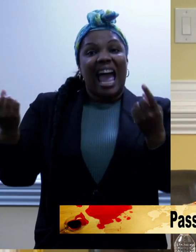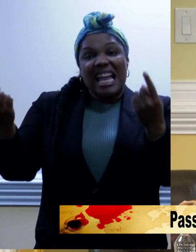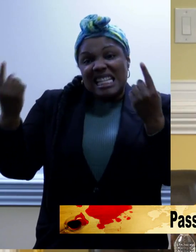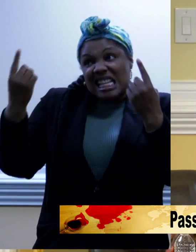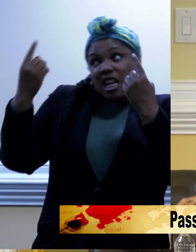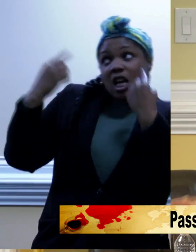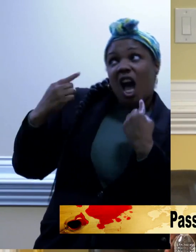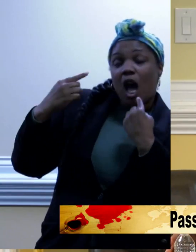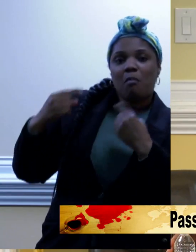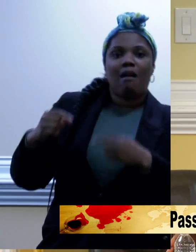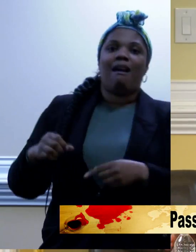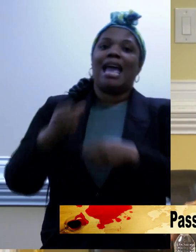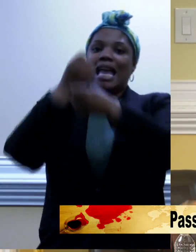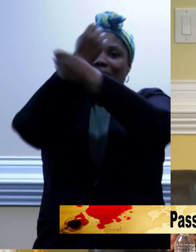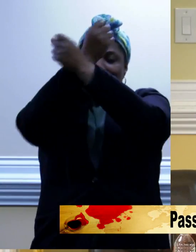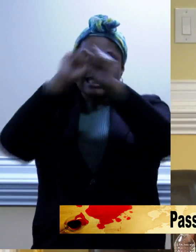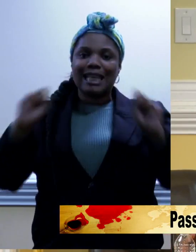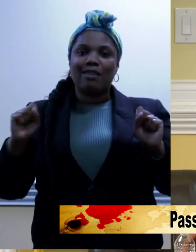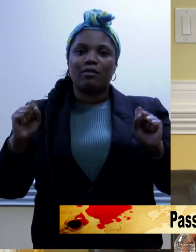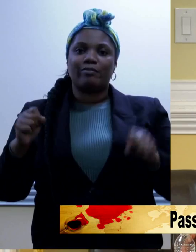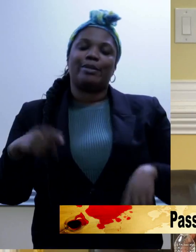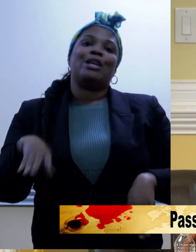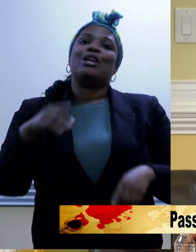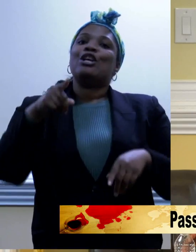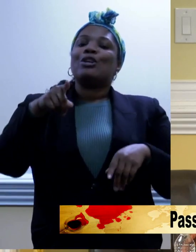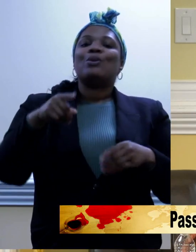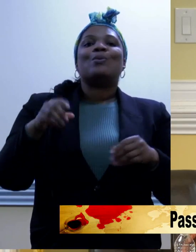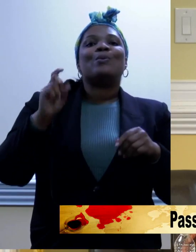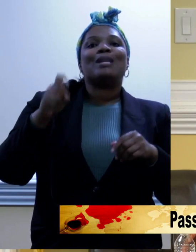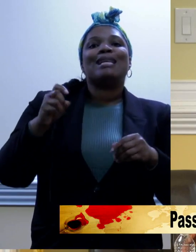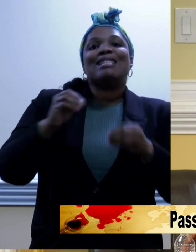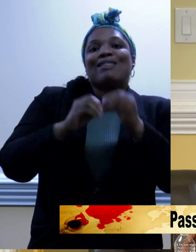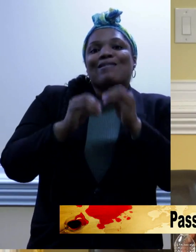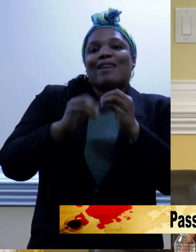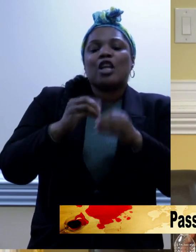salvage something that has been broken or fallen.